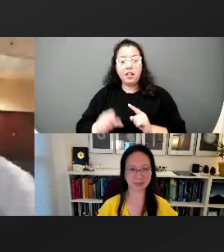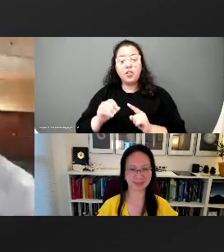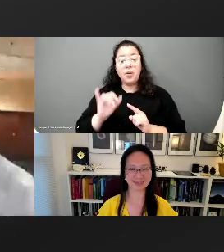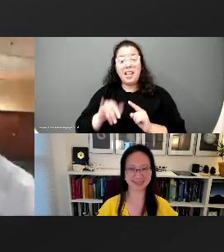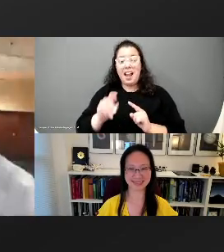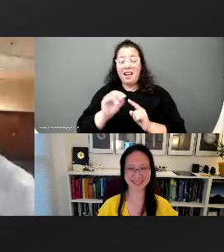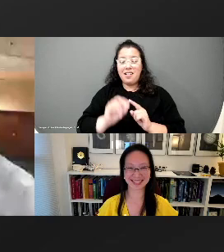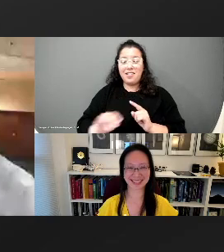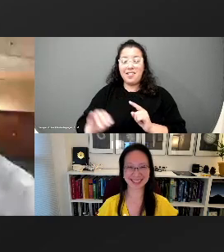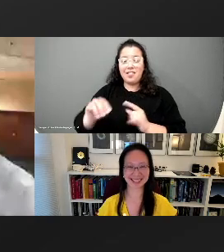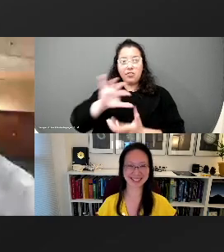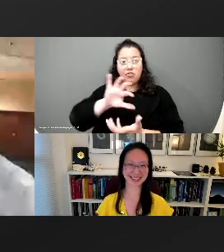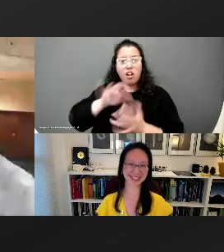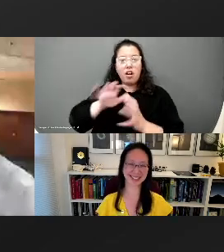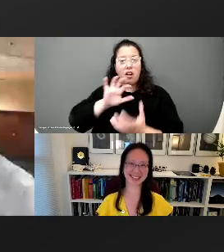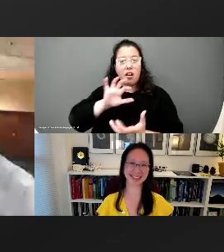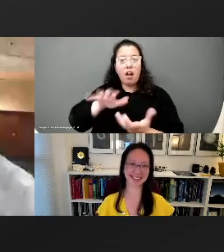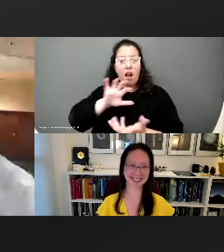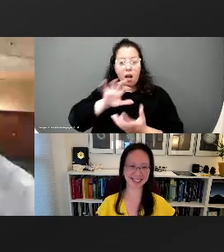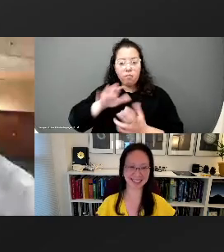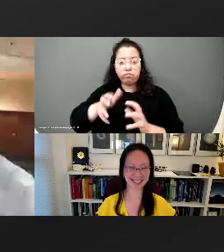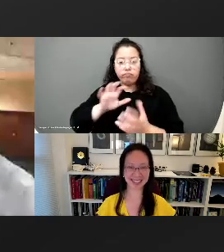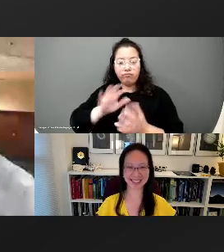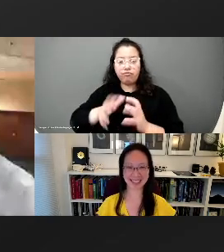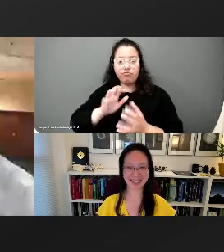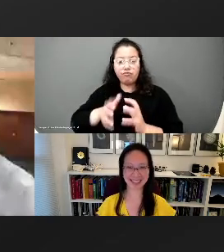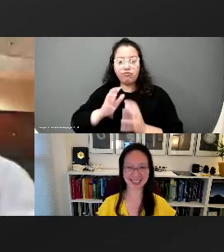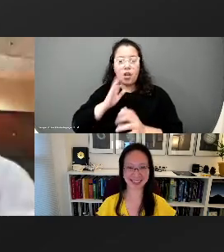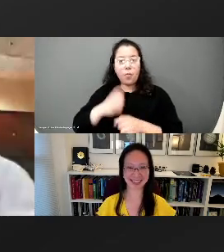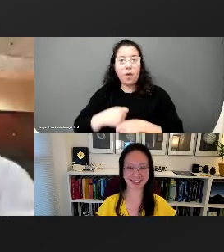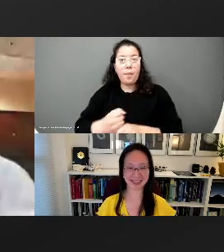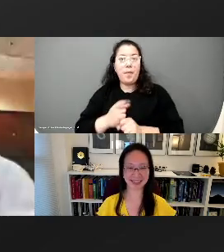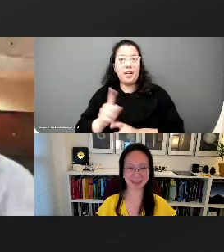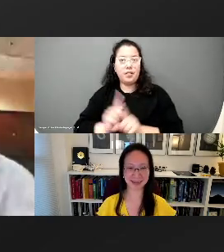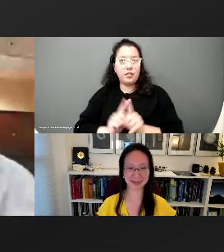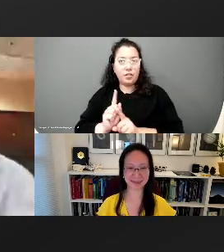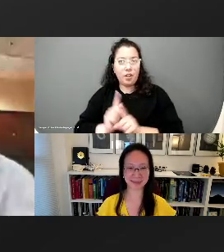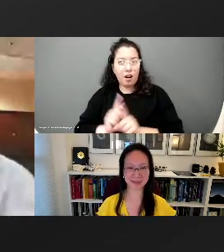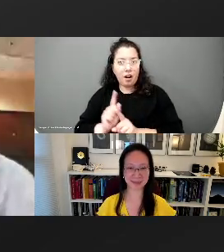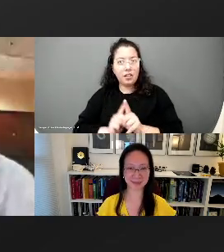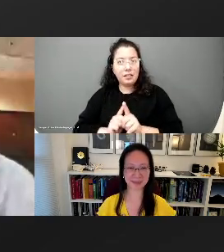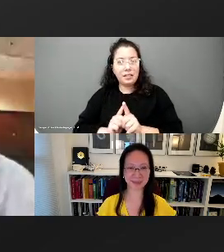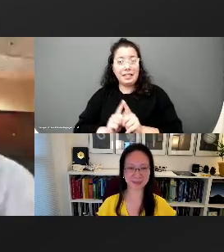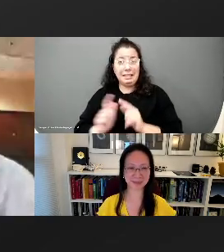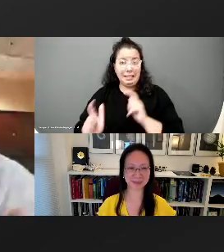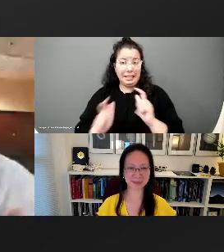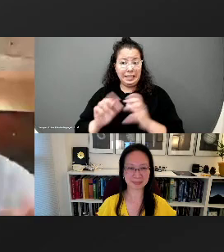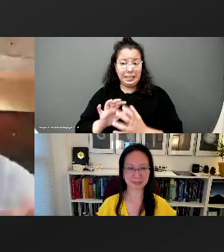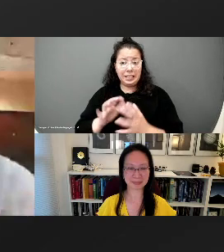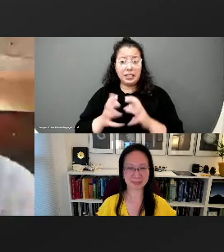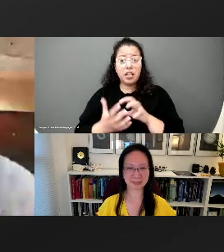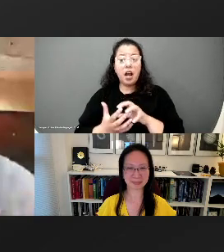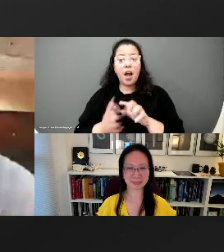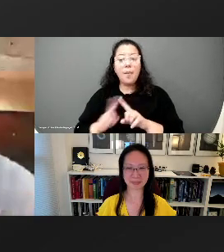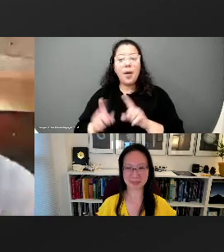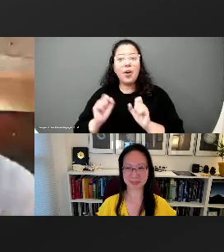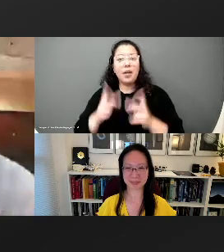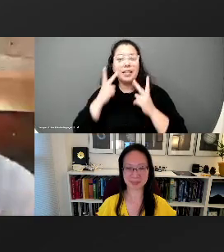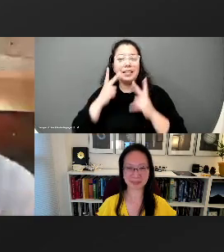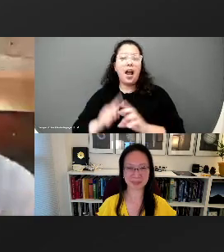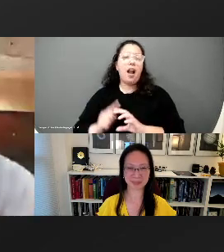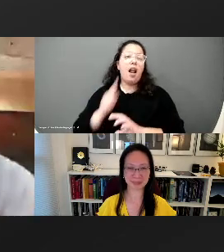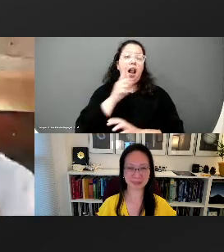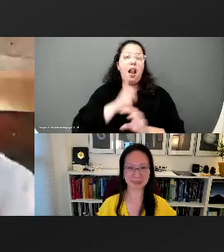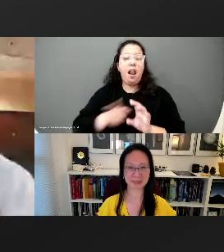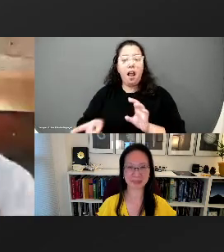and making stars. Still in an astronomical time scale, but you can actually, if we come back and take an image of this again in